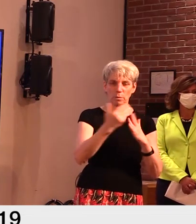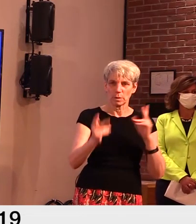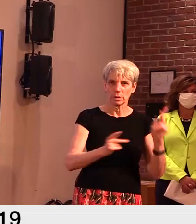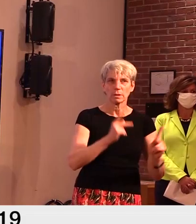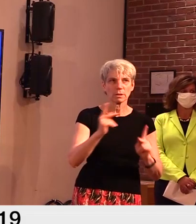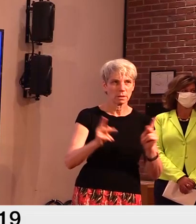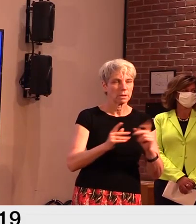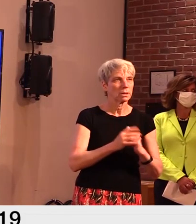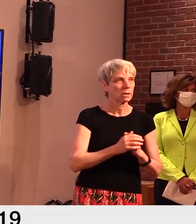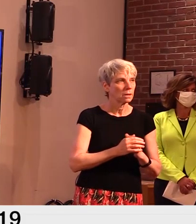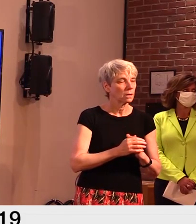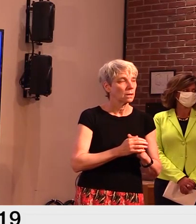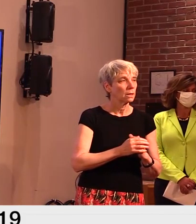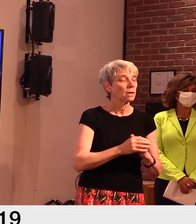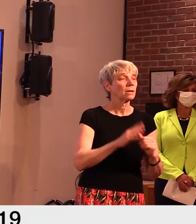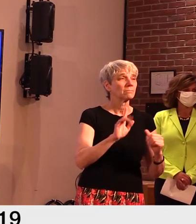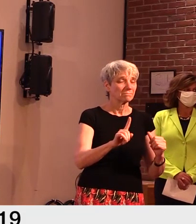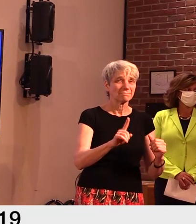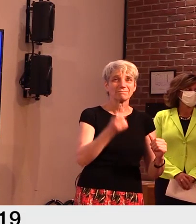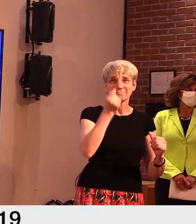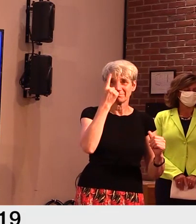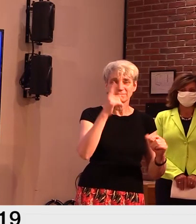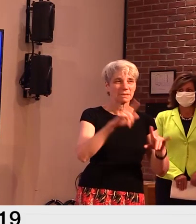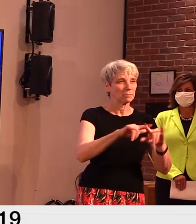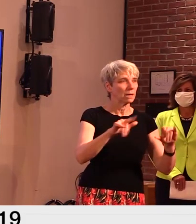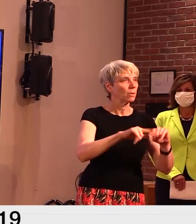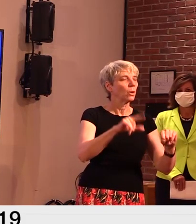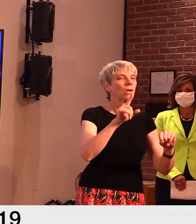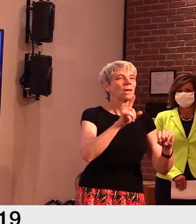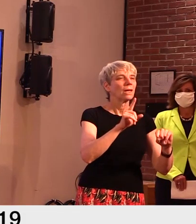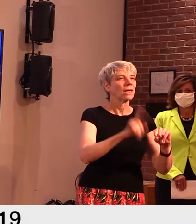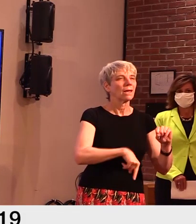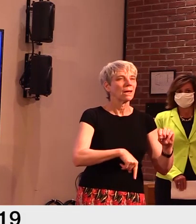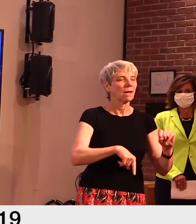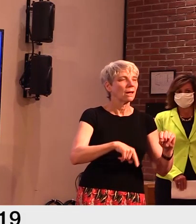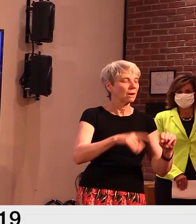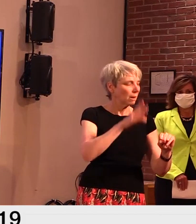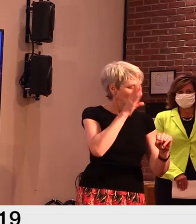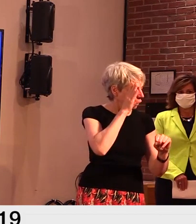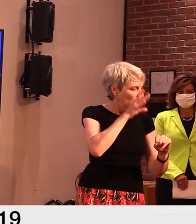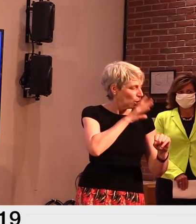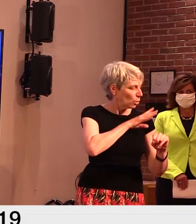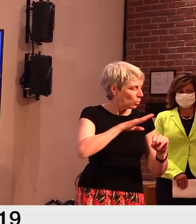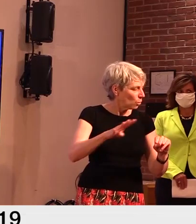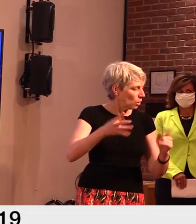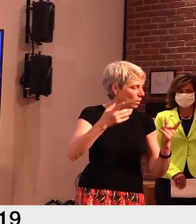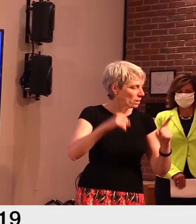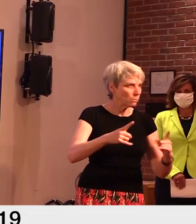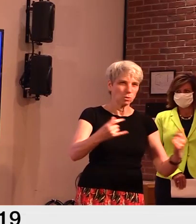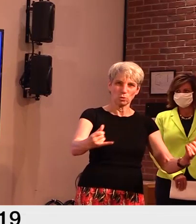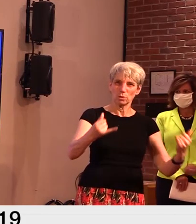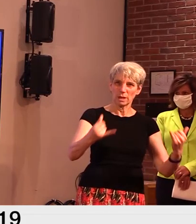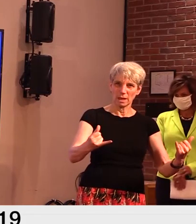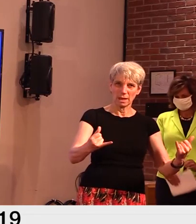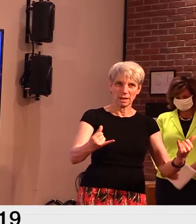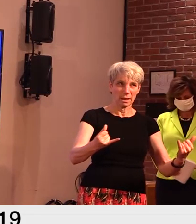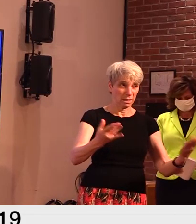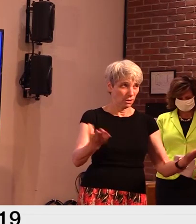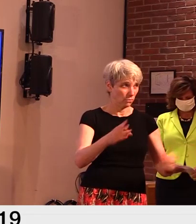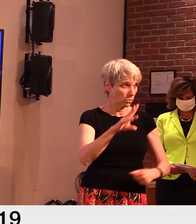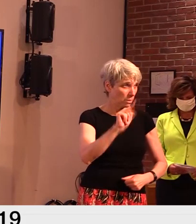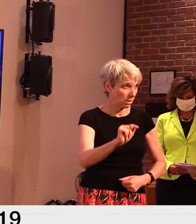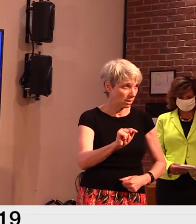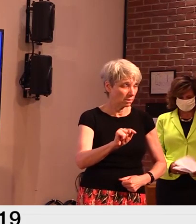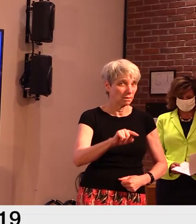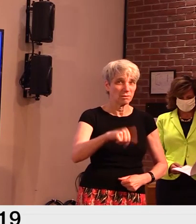nation's continuing struggle for racial equality, it is with mixed emotions, celebration, and